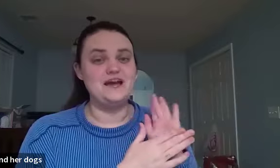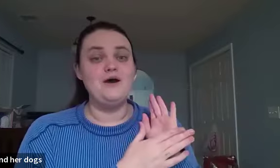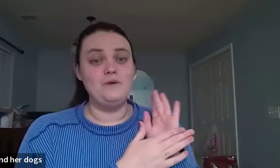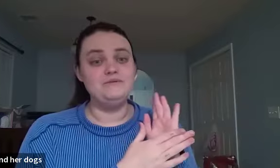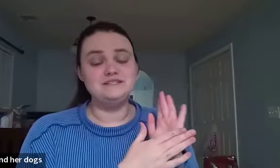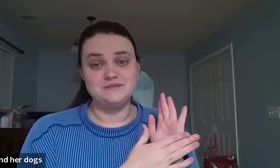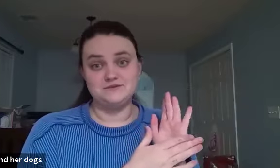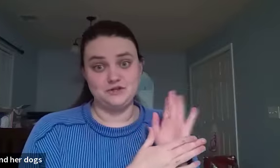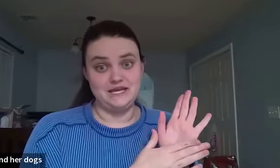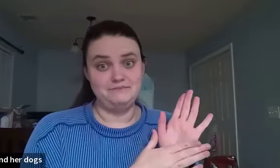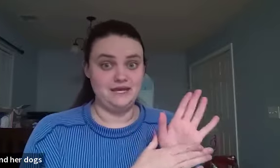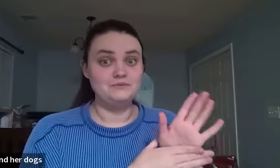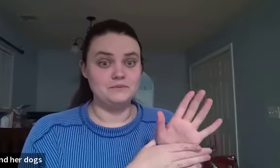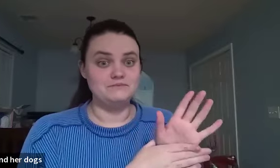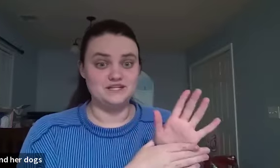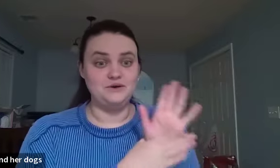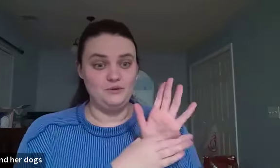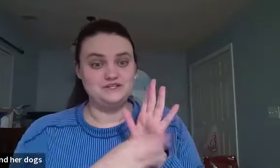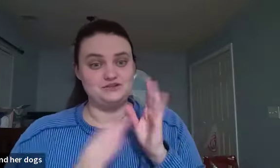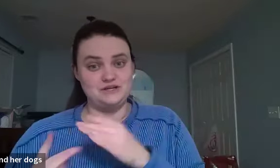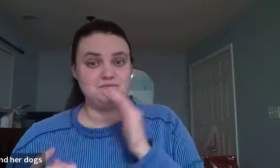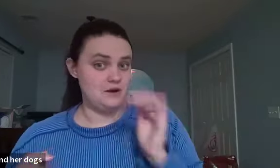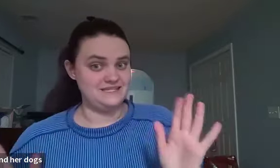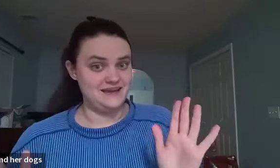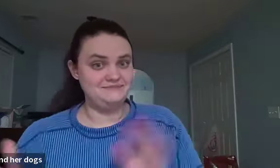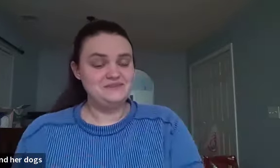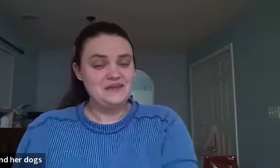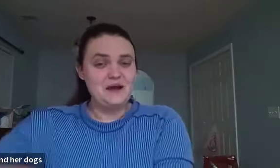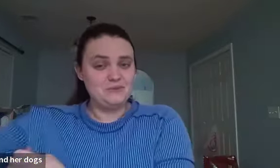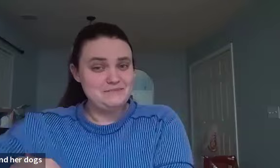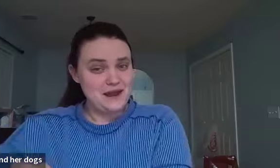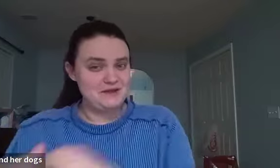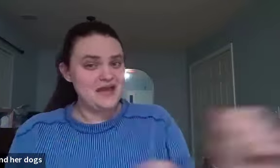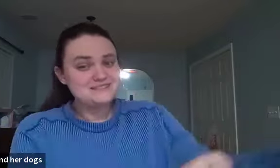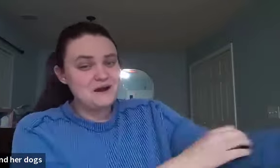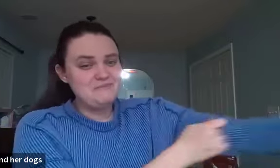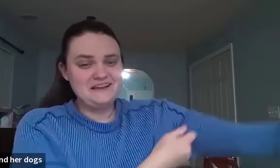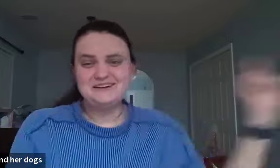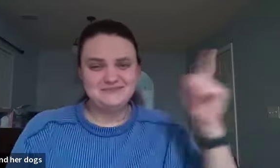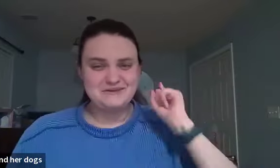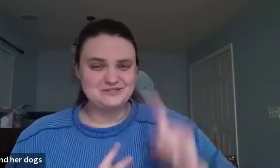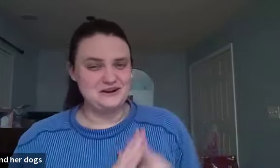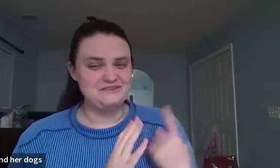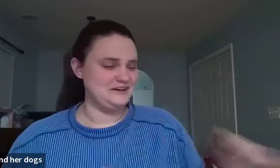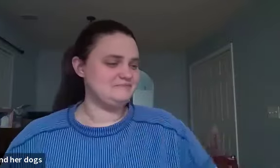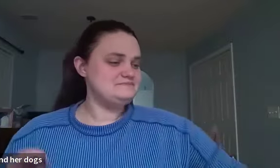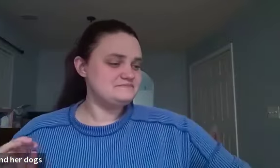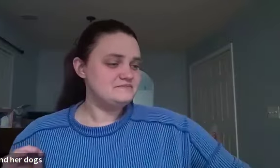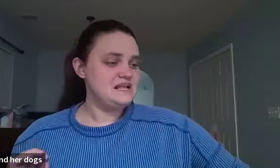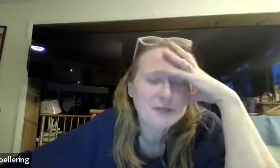first. We will sometimes forget man and woman because we always go straight to mom and dad. We're pretty bad about that. So I'm like, good thing we're starting off here. Like